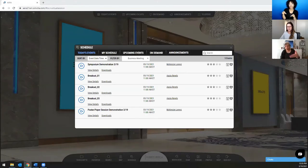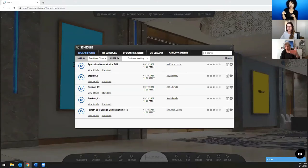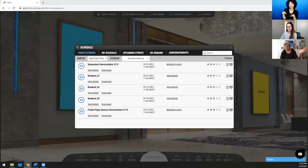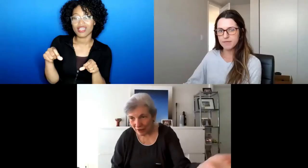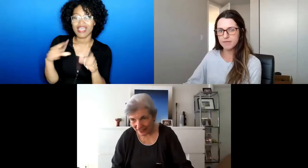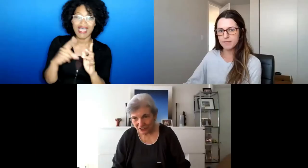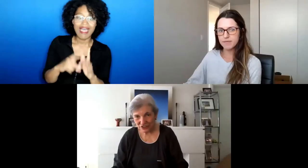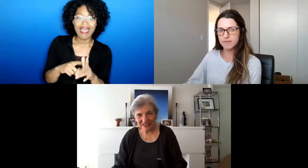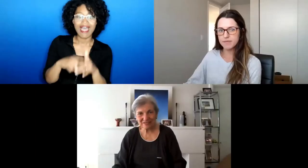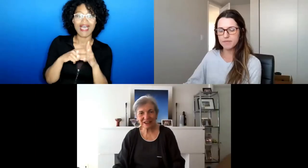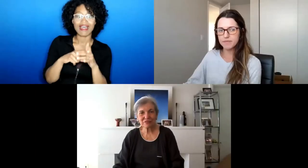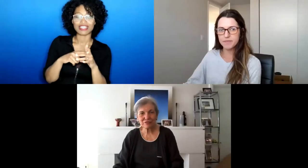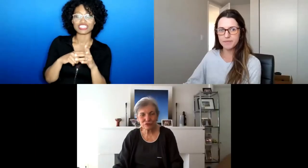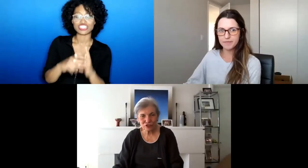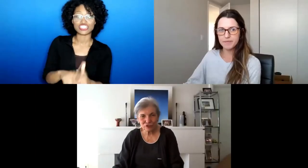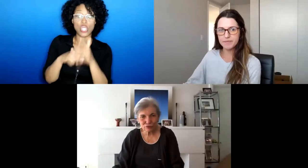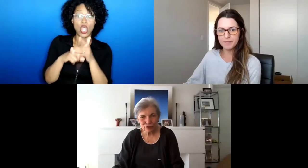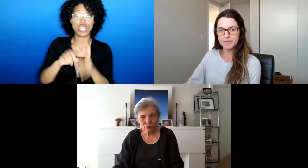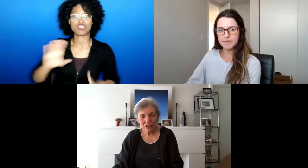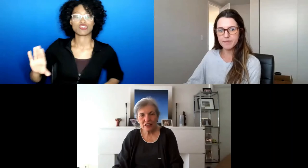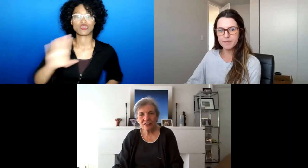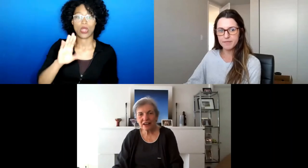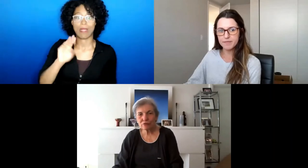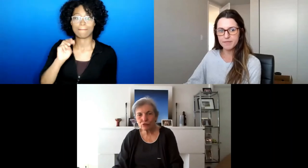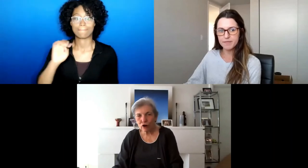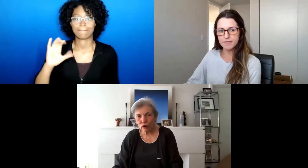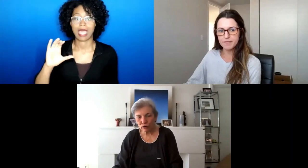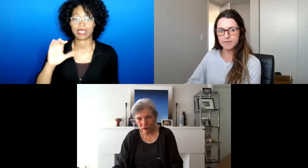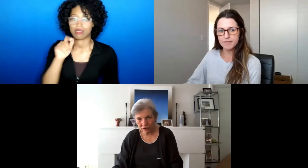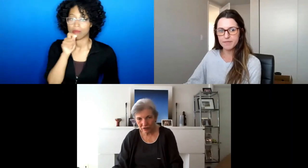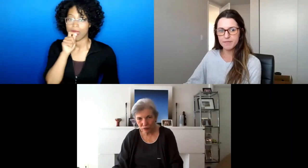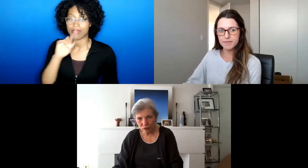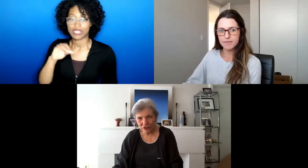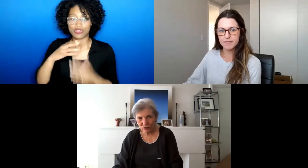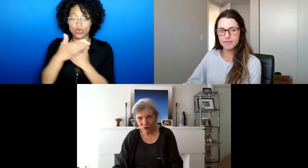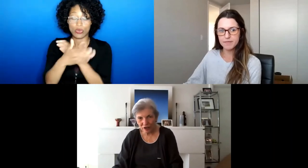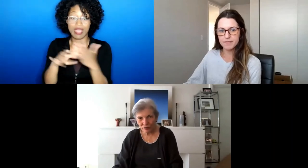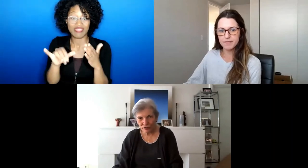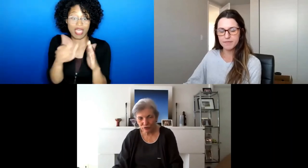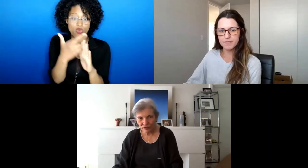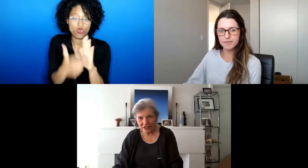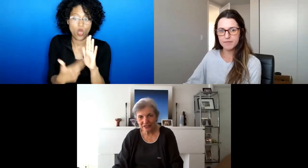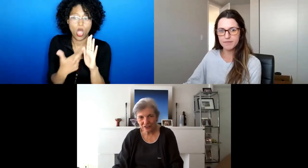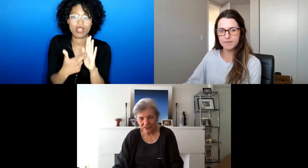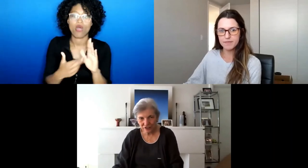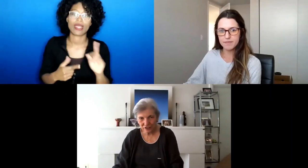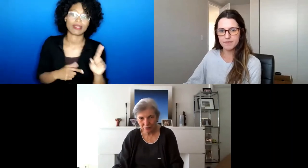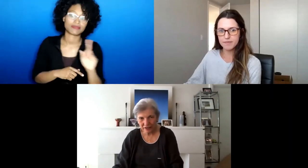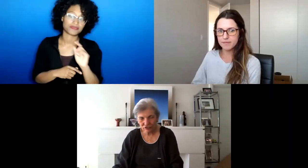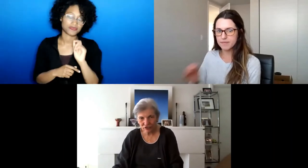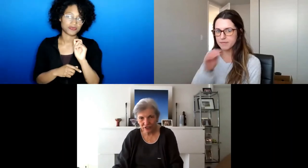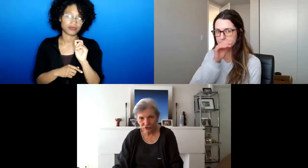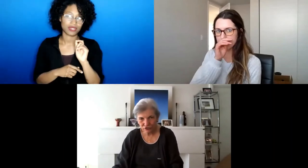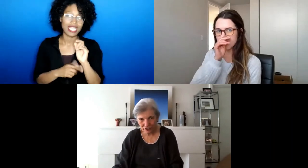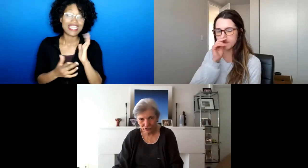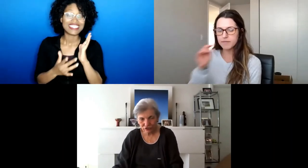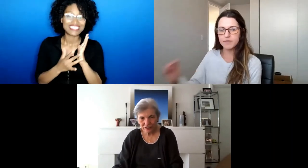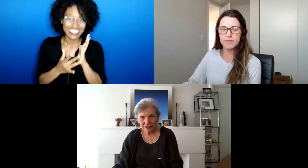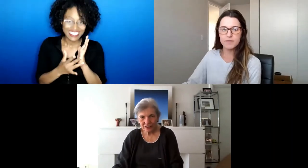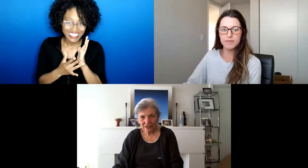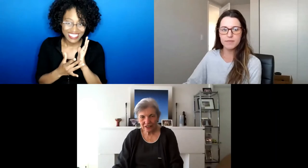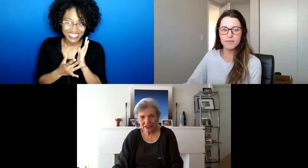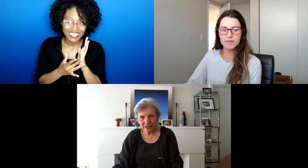activate others' mics and microphones in the room. That role, well, technically the capacity